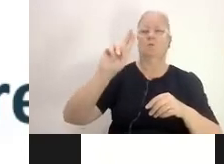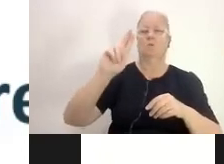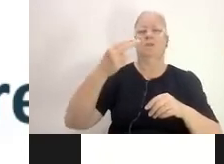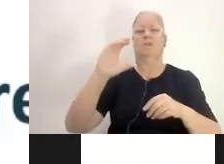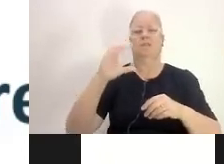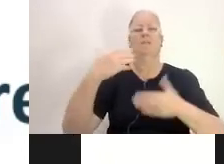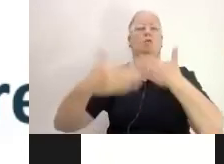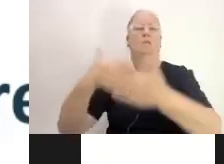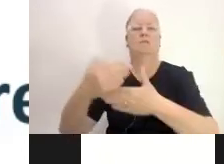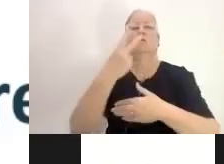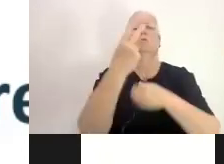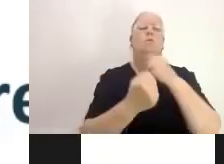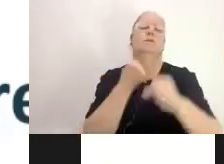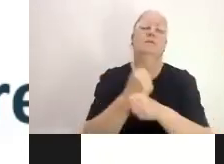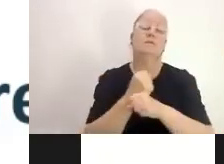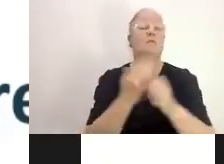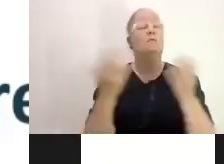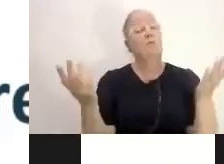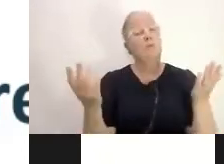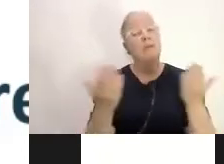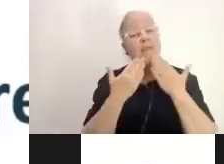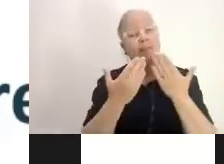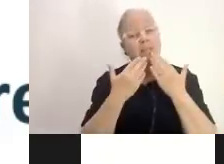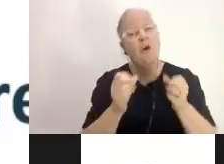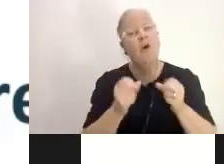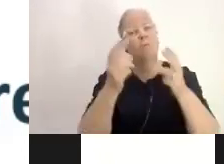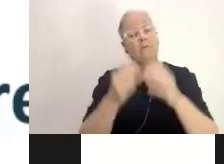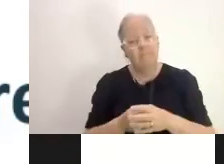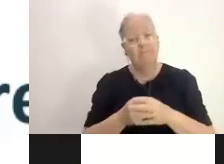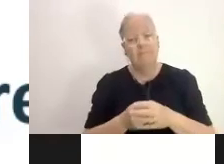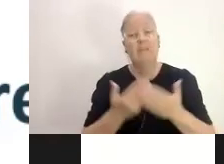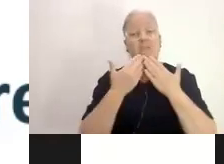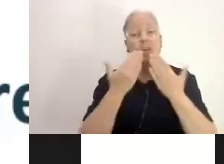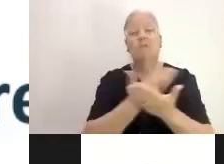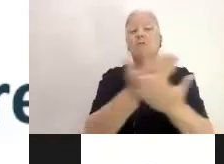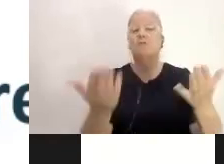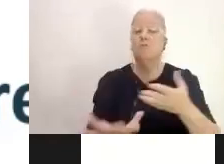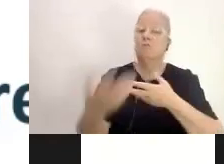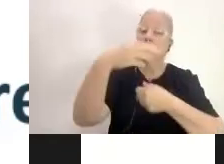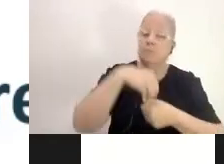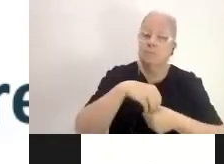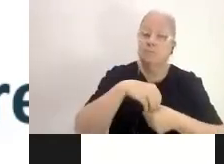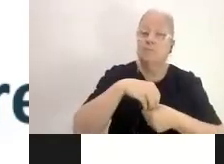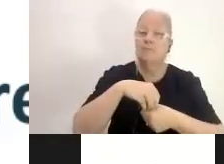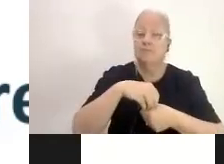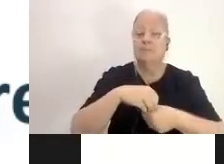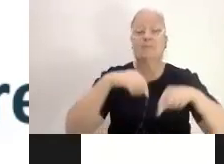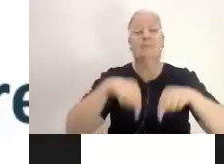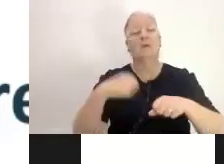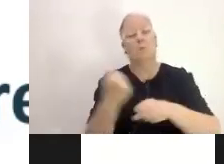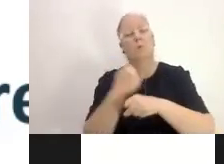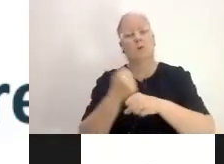2 years. So thank you very much for the opportunity, and thank you for all your contribution to this work this year.